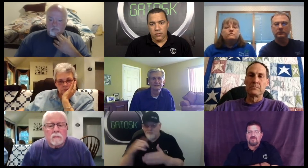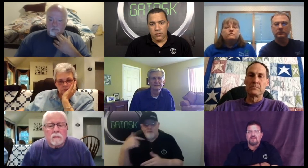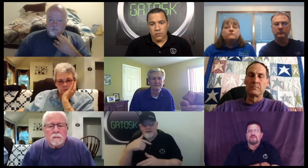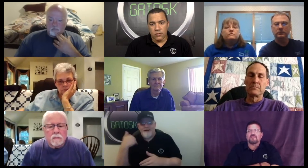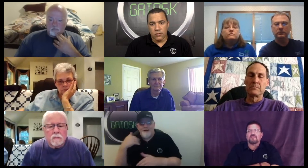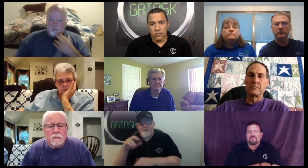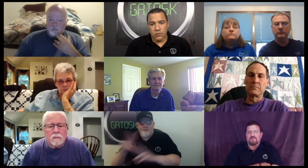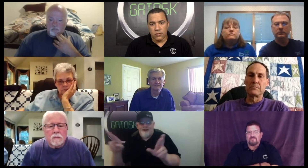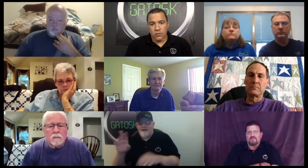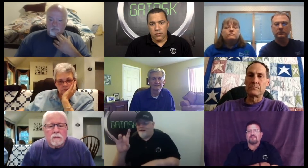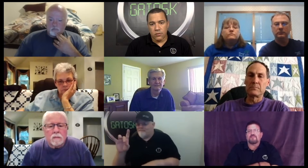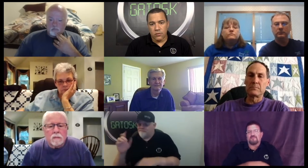something only for graphic designers, and we have